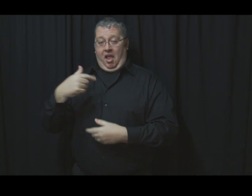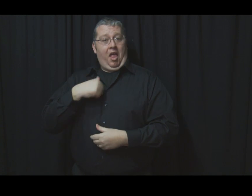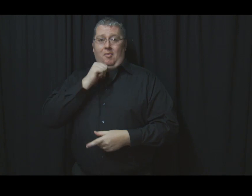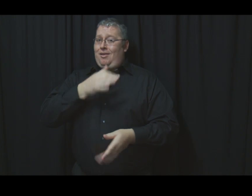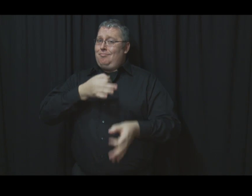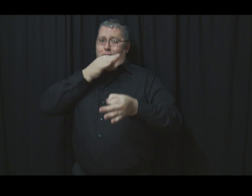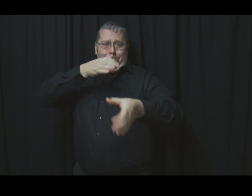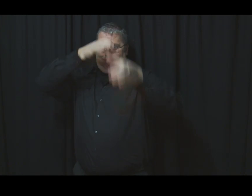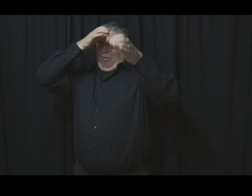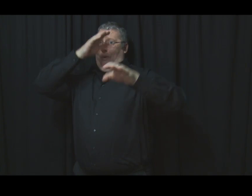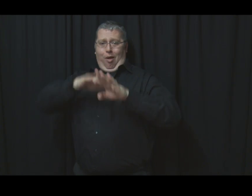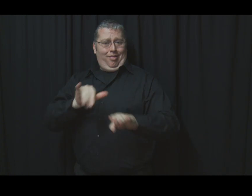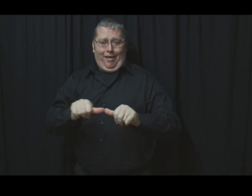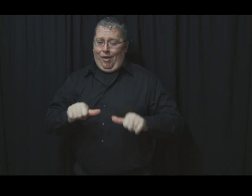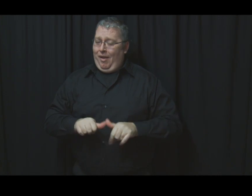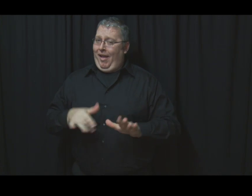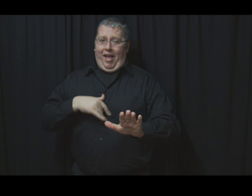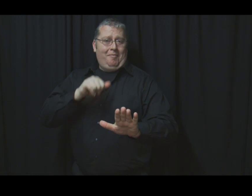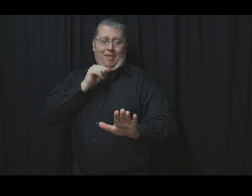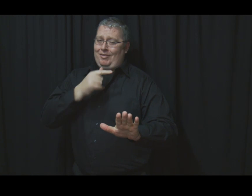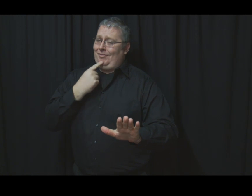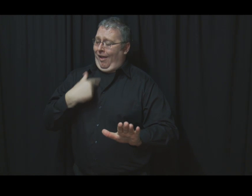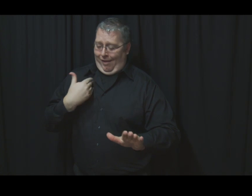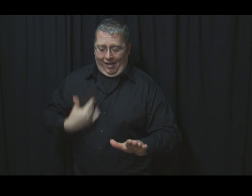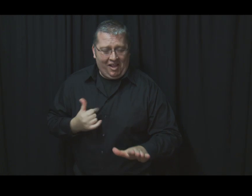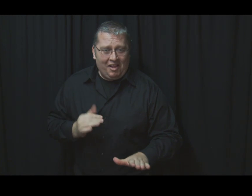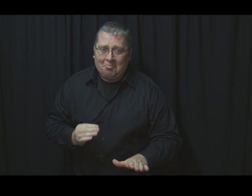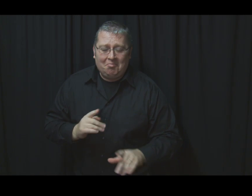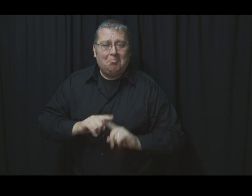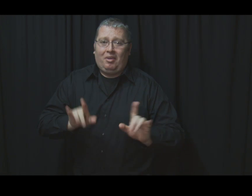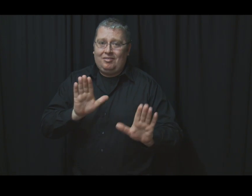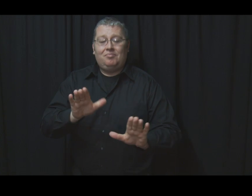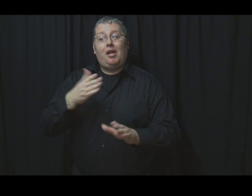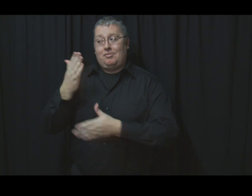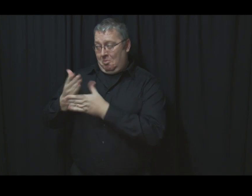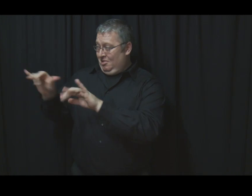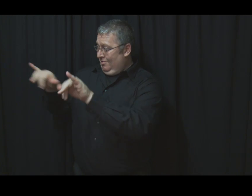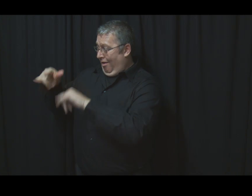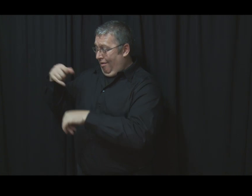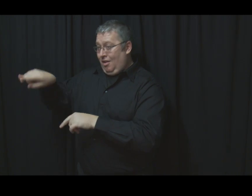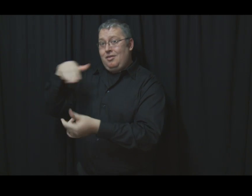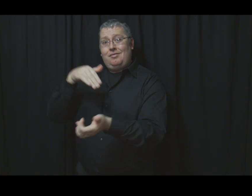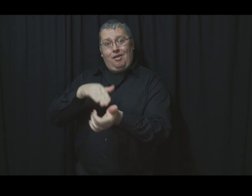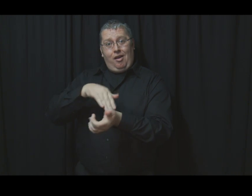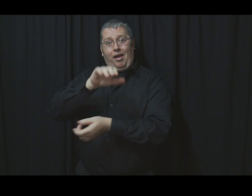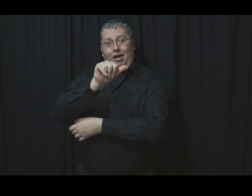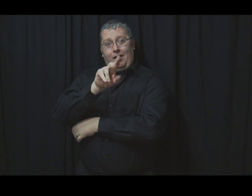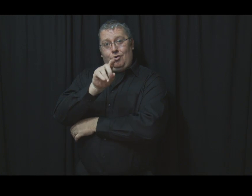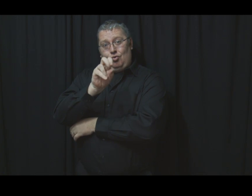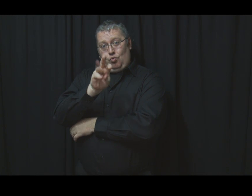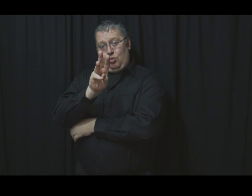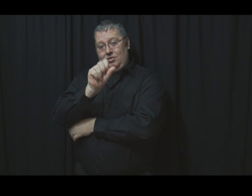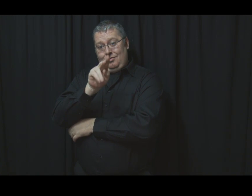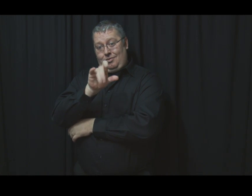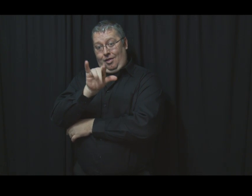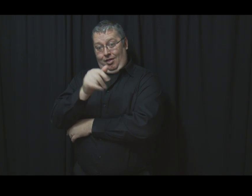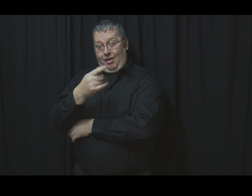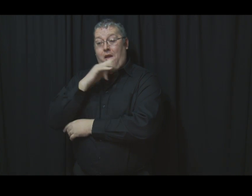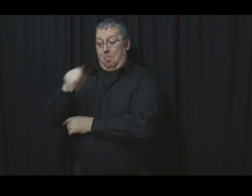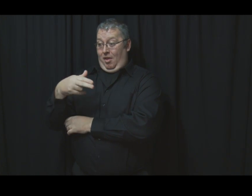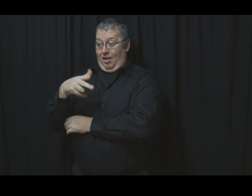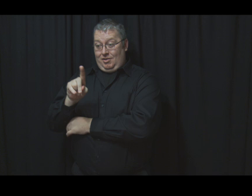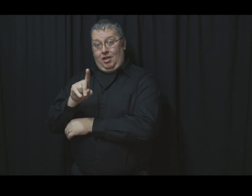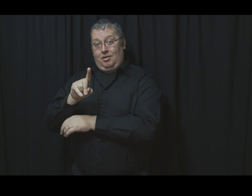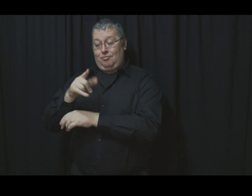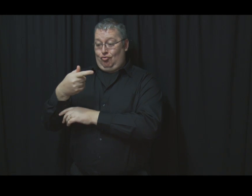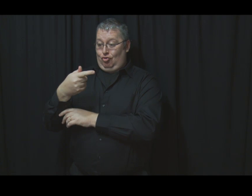in this area, I don't claim to be, but there are scientists, even Dr. Andrew Snelling, our PhD geologist, has done a